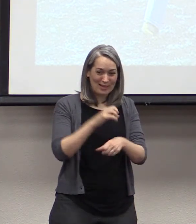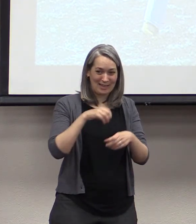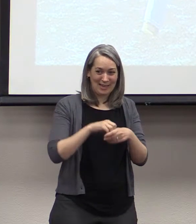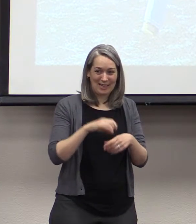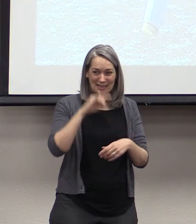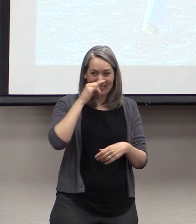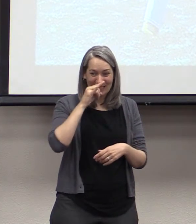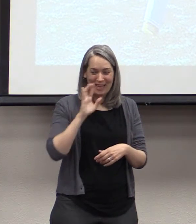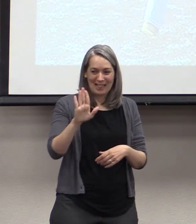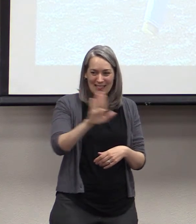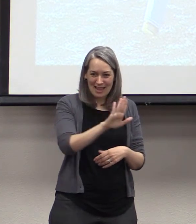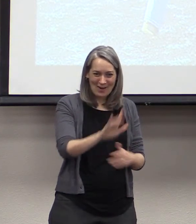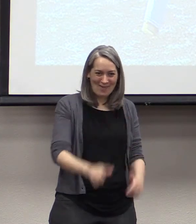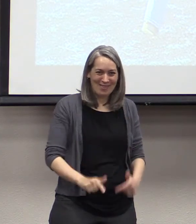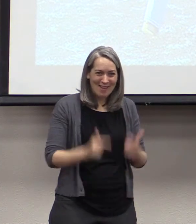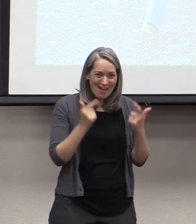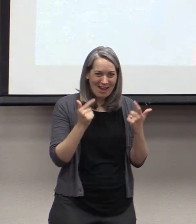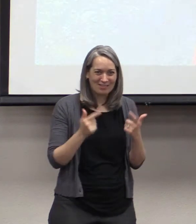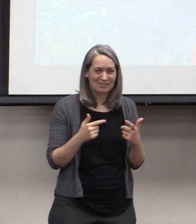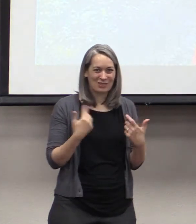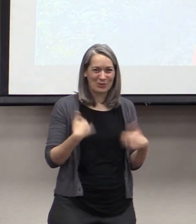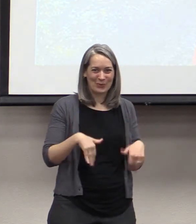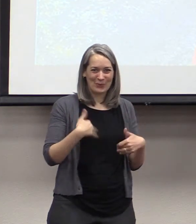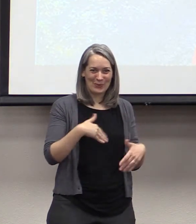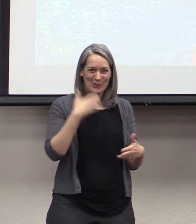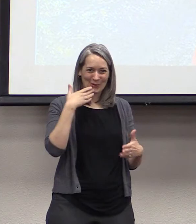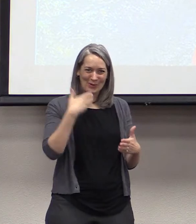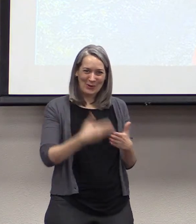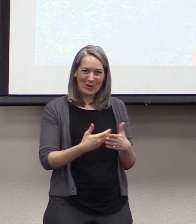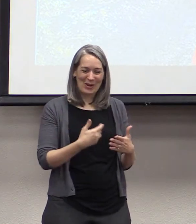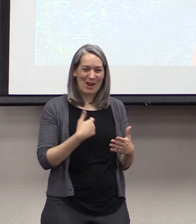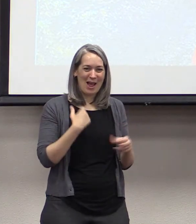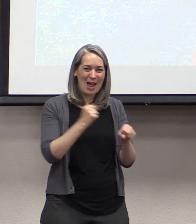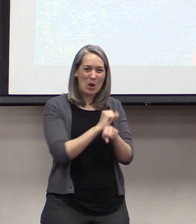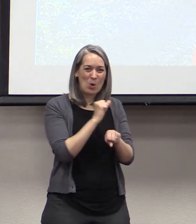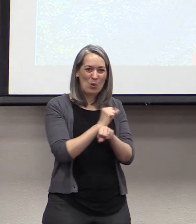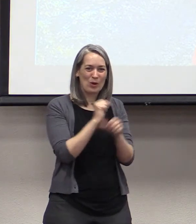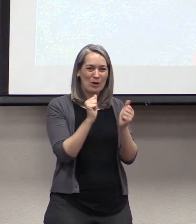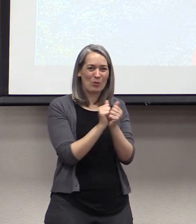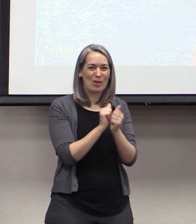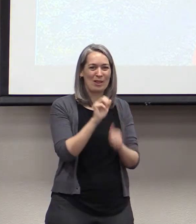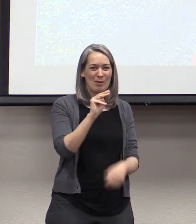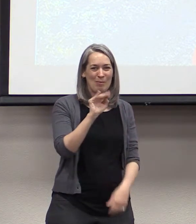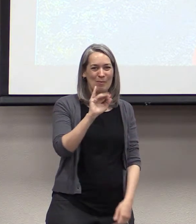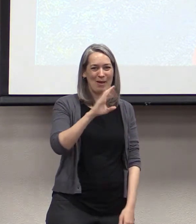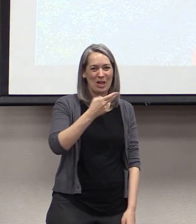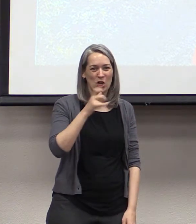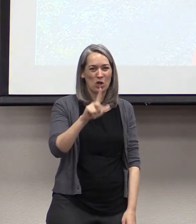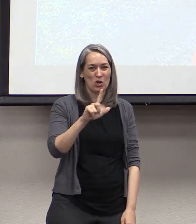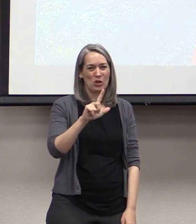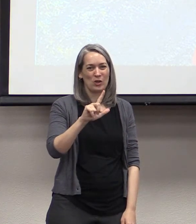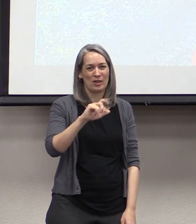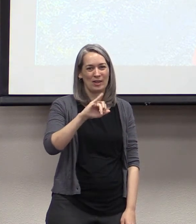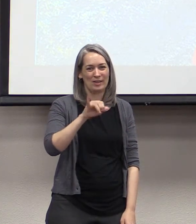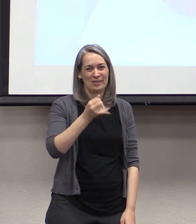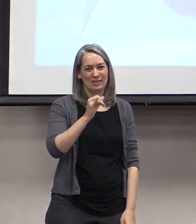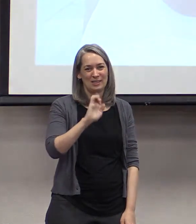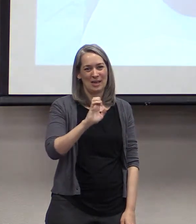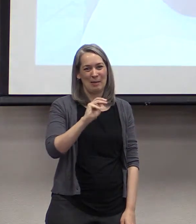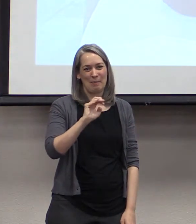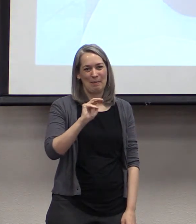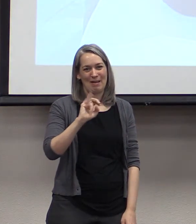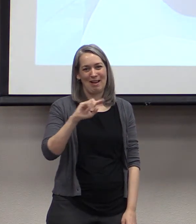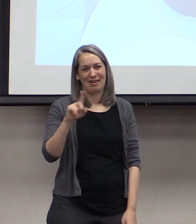these kids. It was good I got to work with Michael Jimenez and just get to know him, hear his